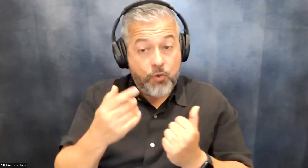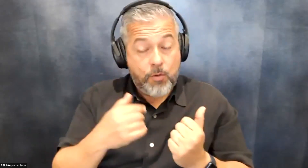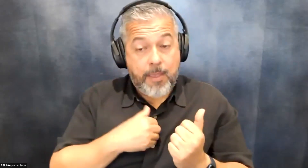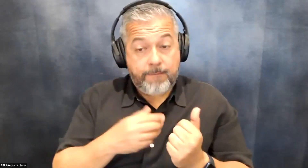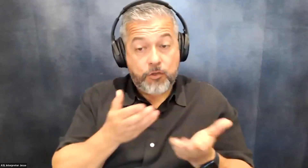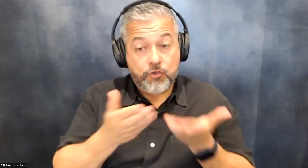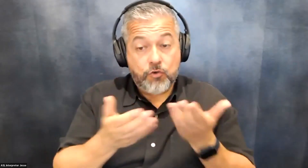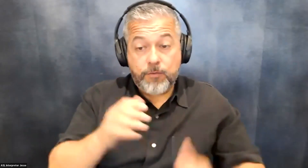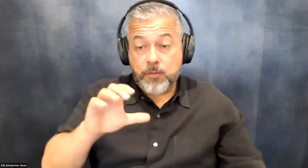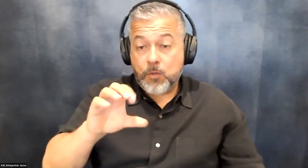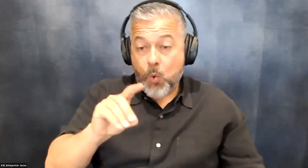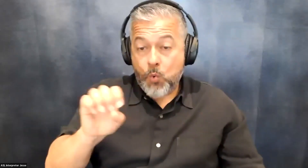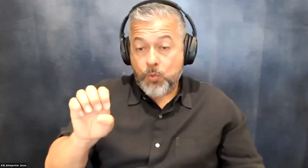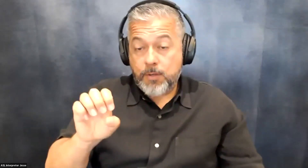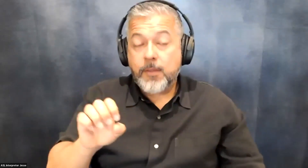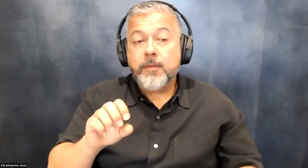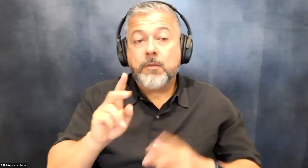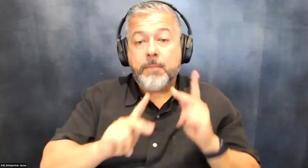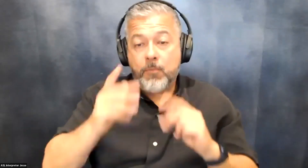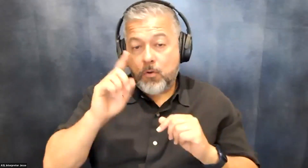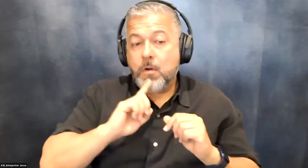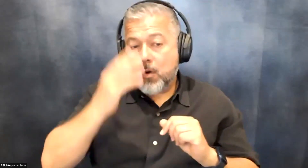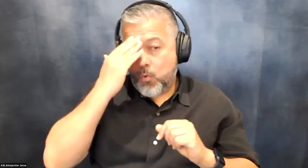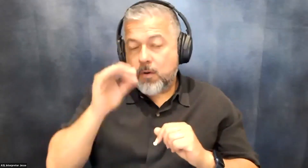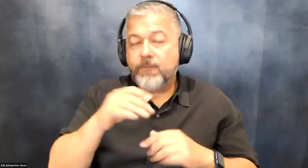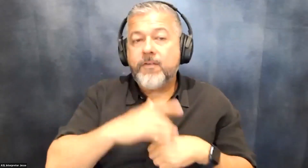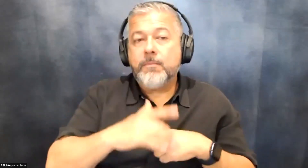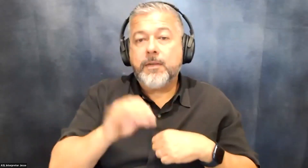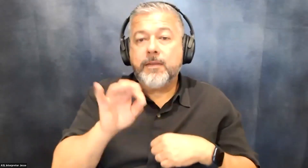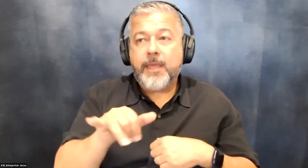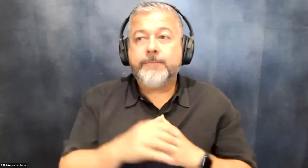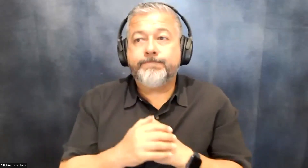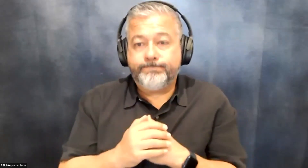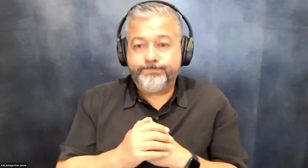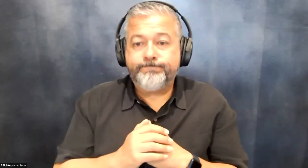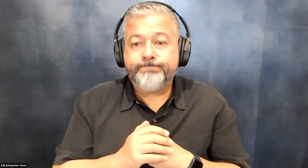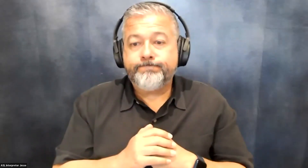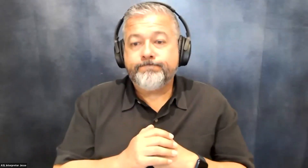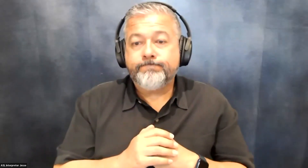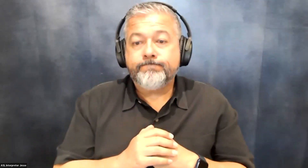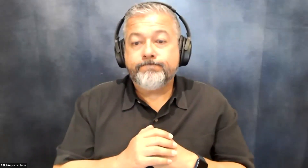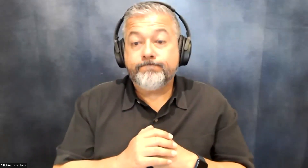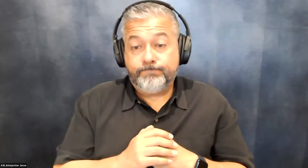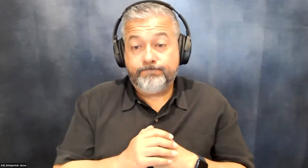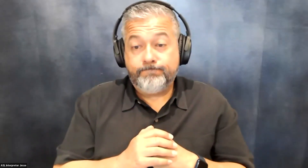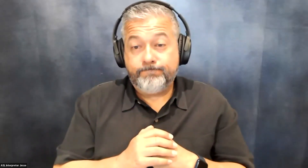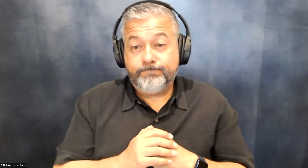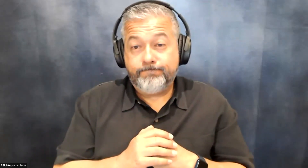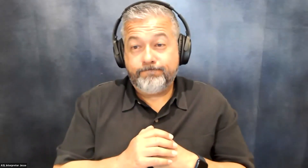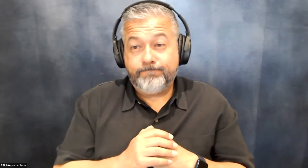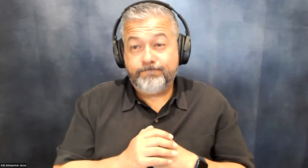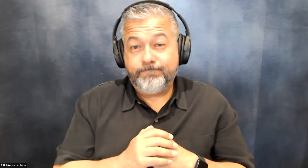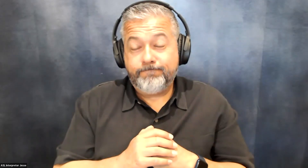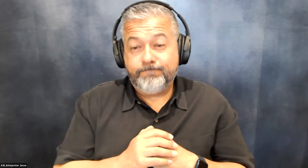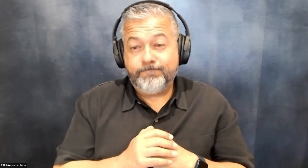codes, so that people are aware of the availability of that. All right. I am going